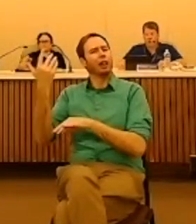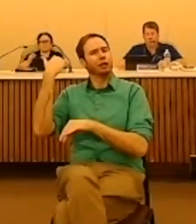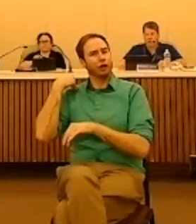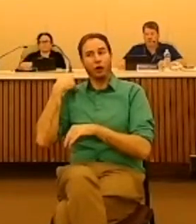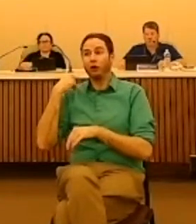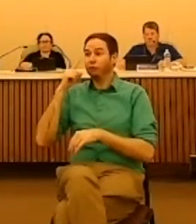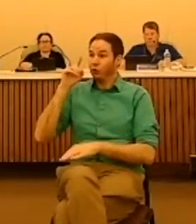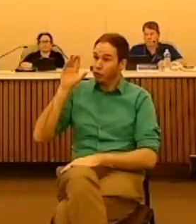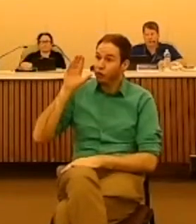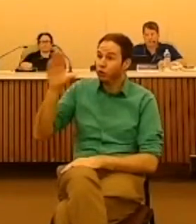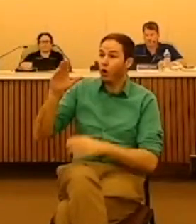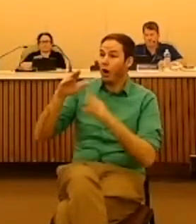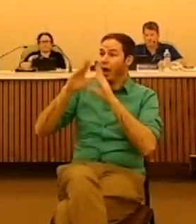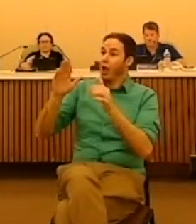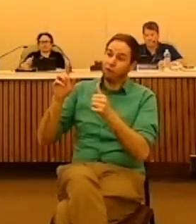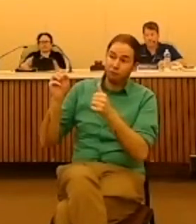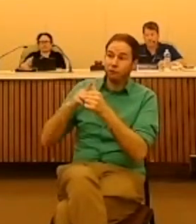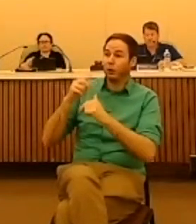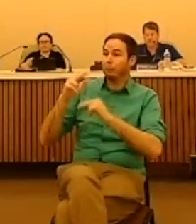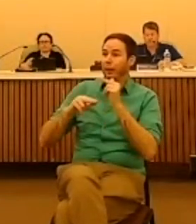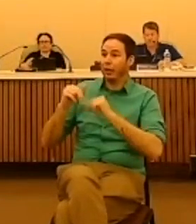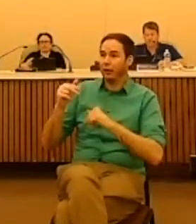When your houses were built.